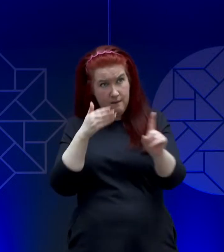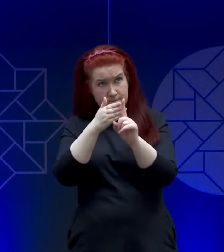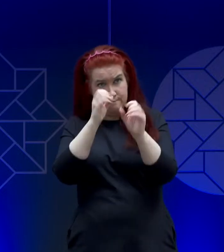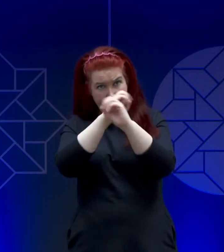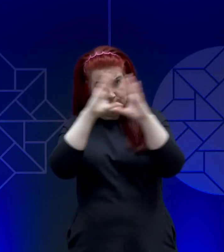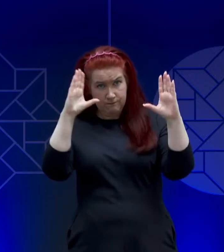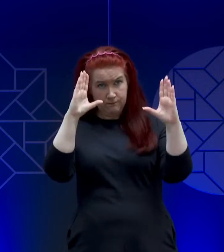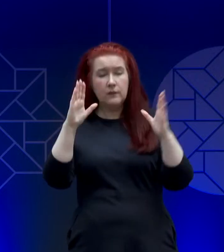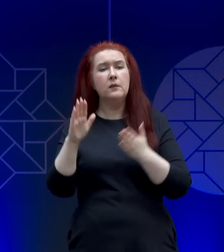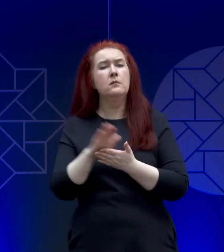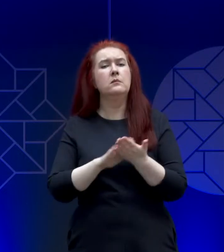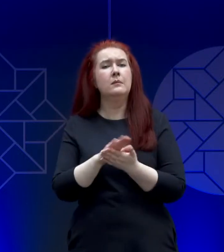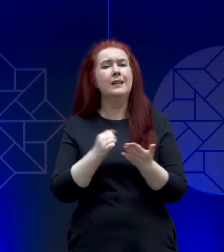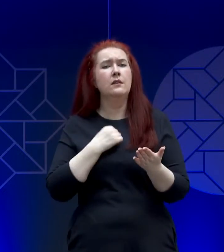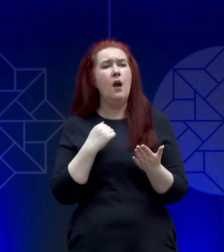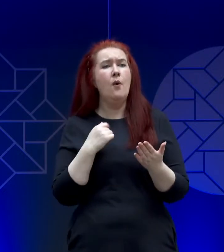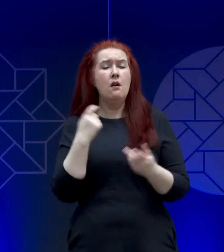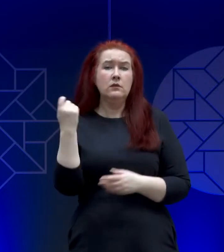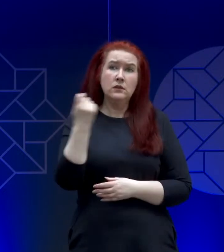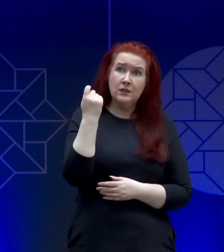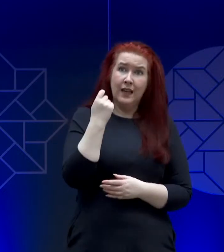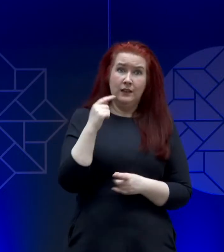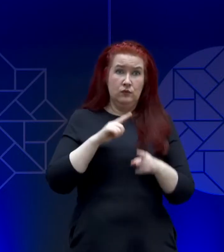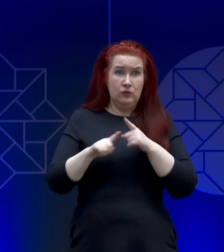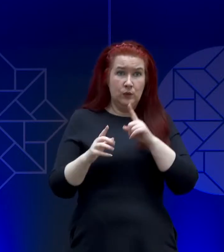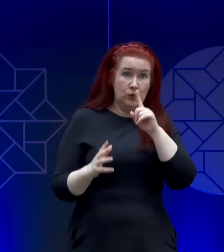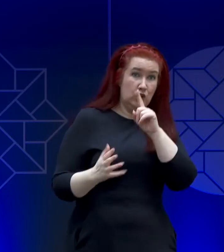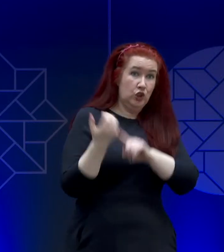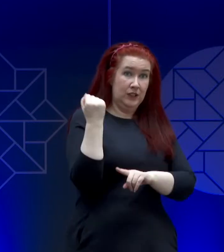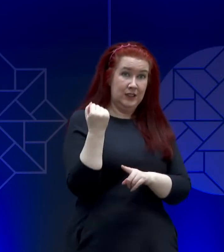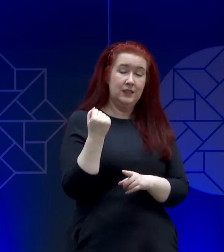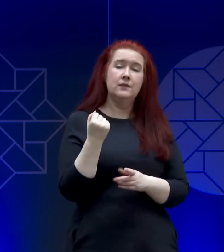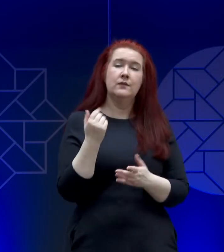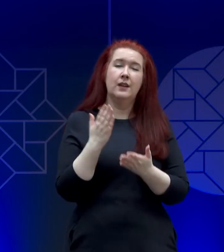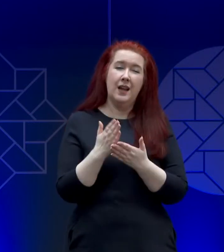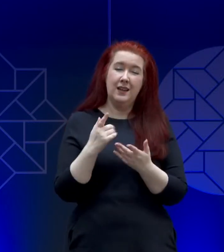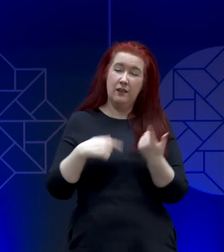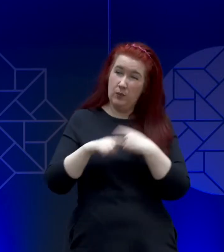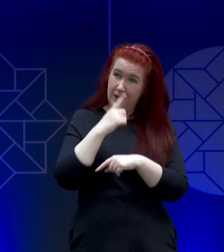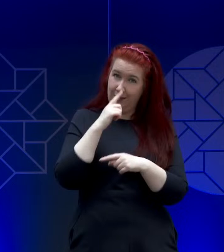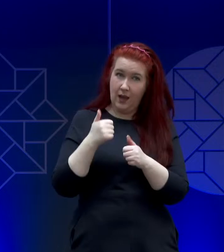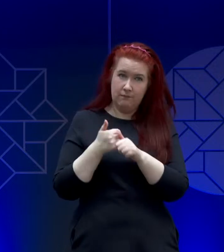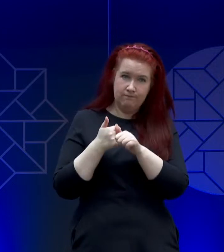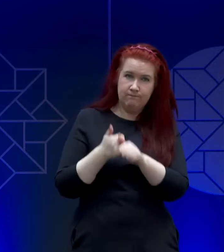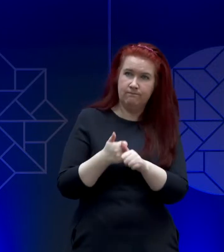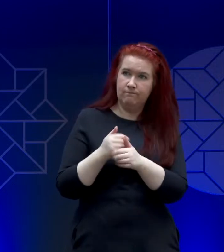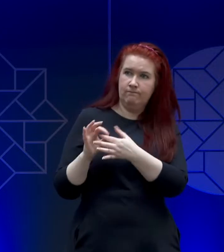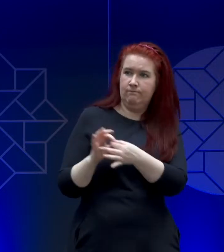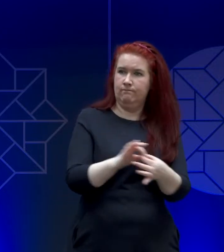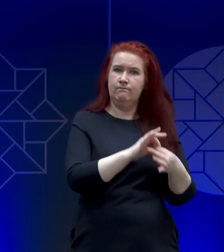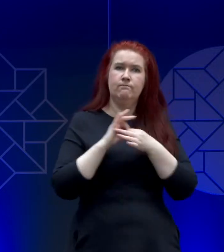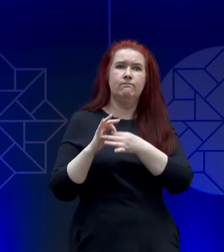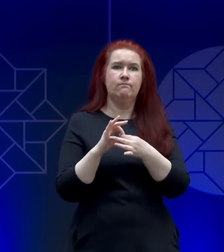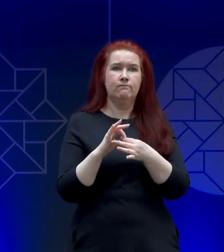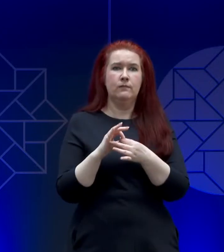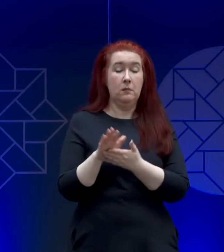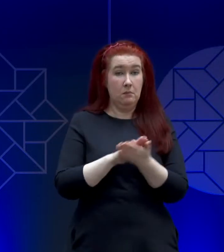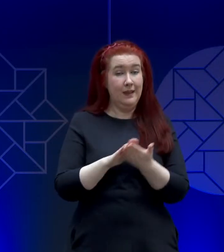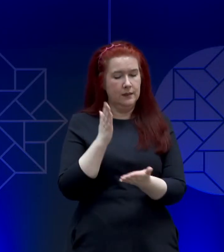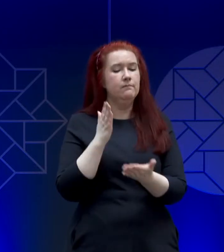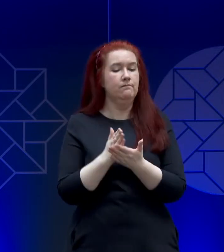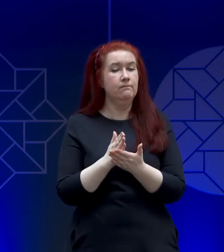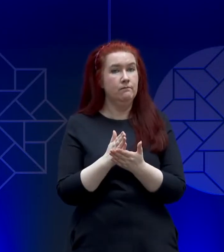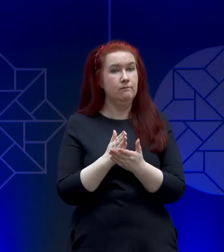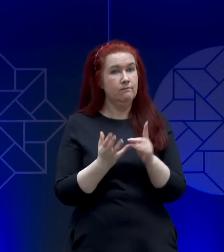travel, the levels of success we wish to achieve, and if we can unite behind these goals, then genuine